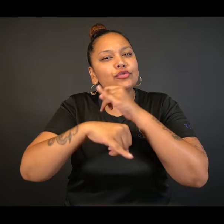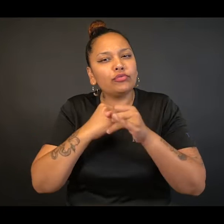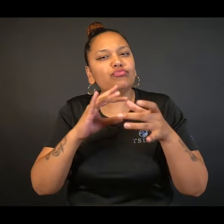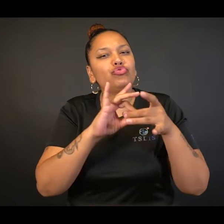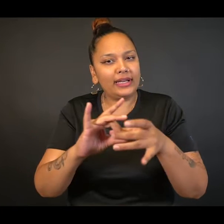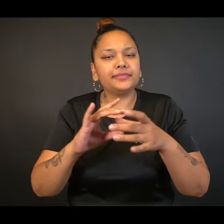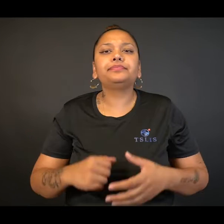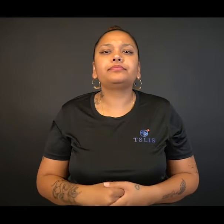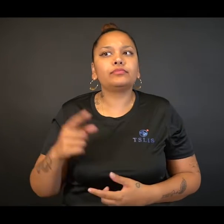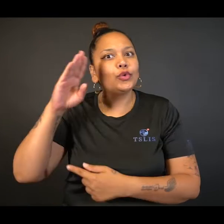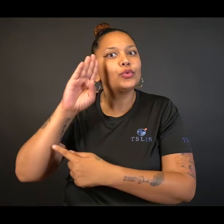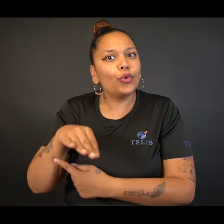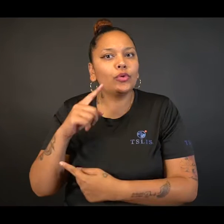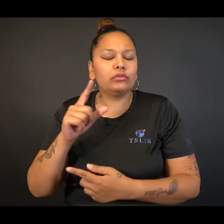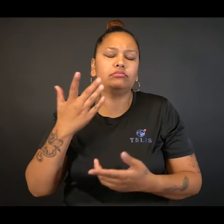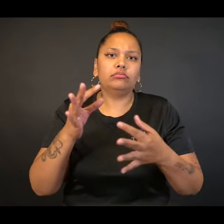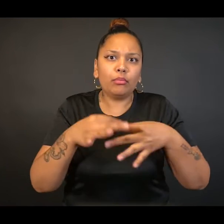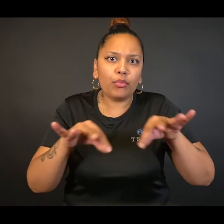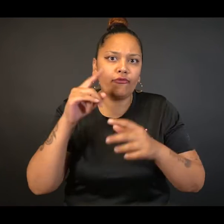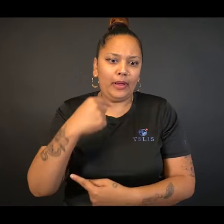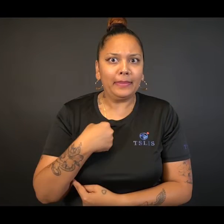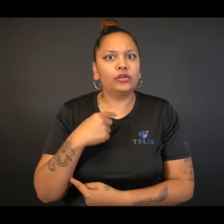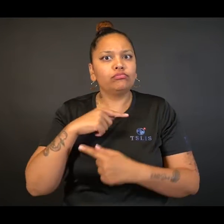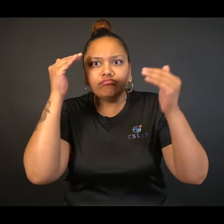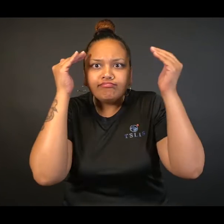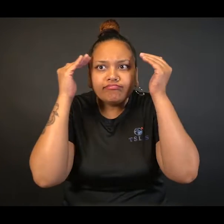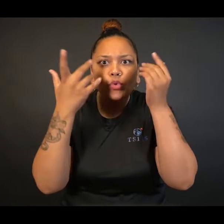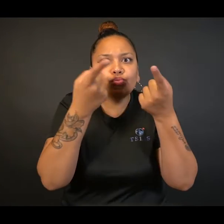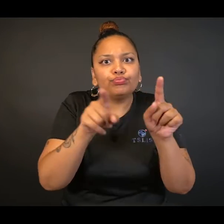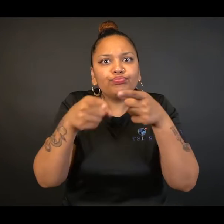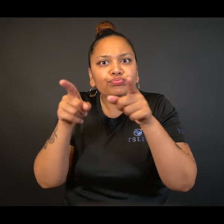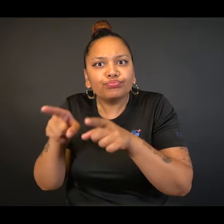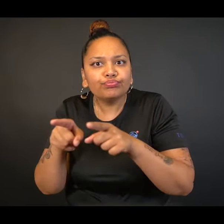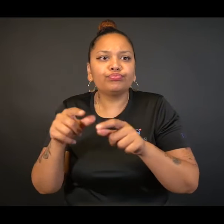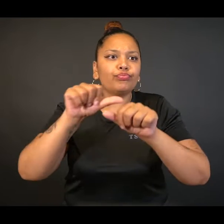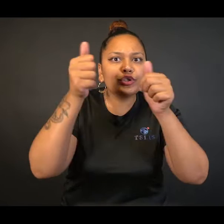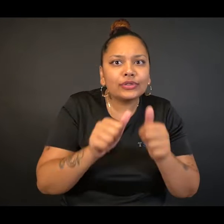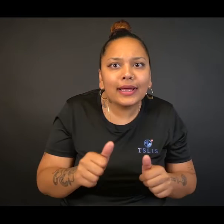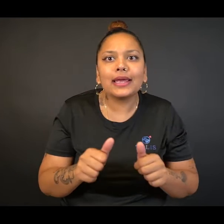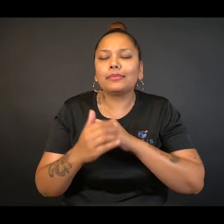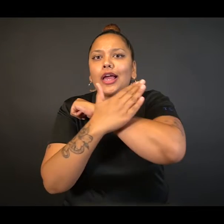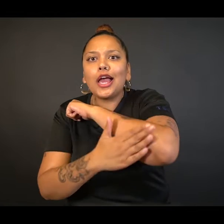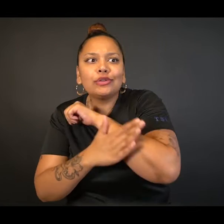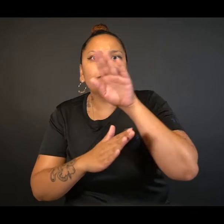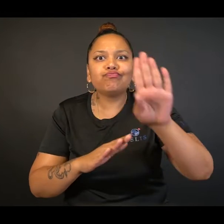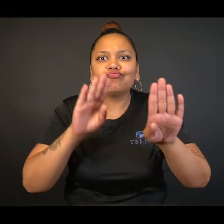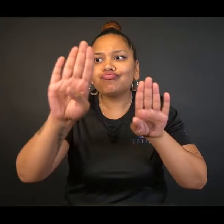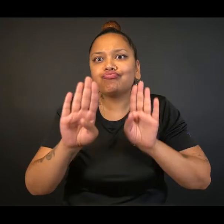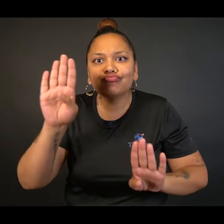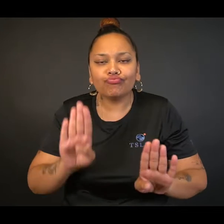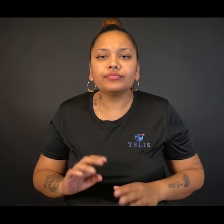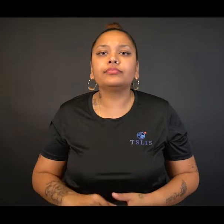international relations, and he knew how important it was for me to understand the shapes of